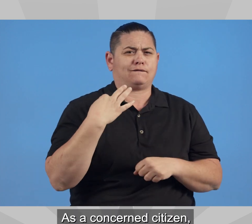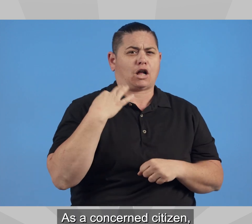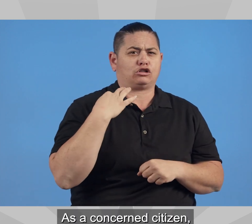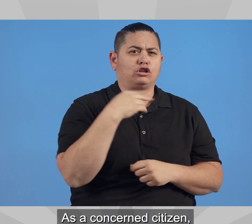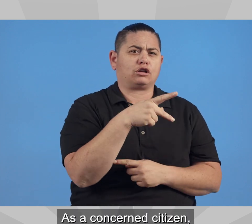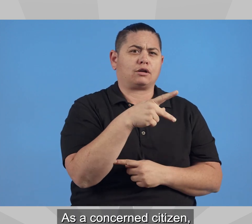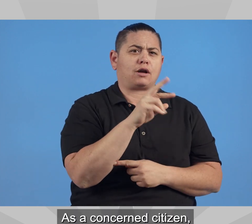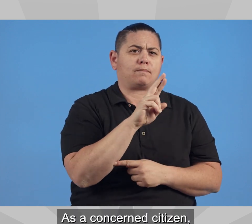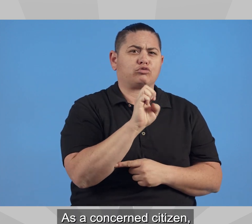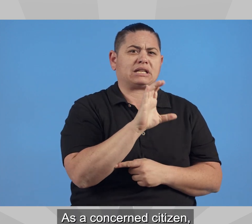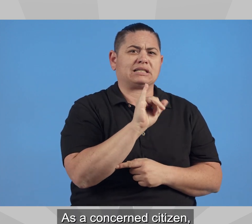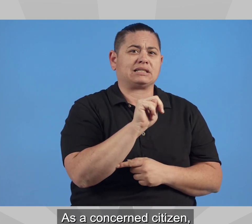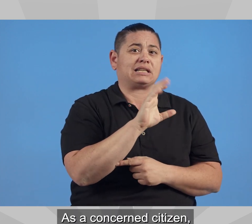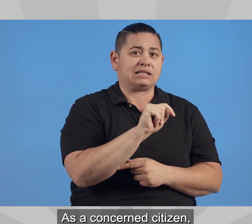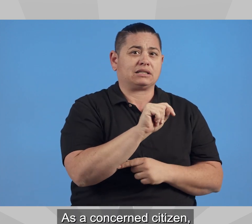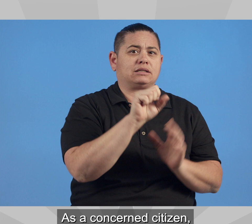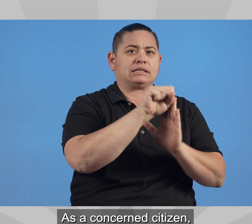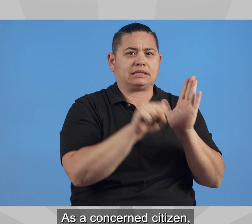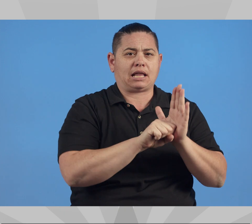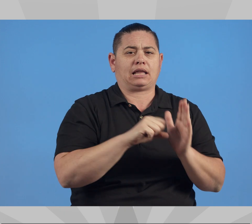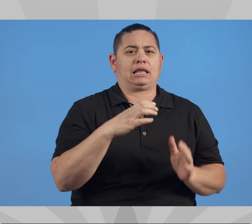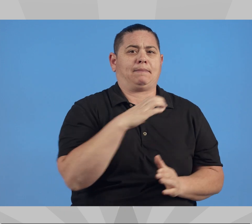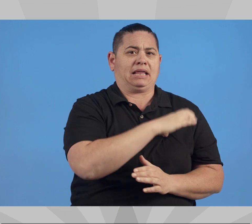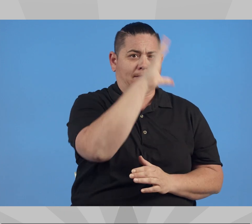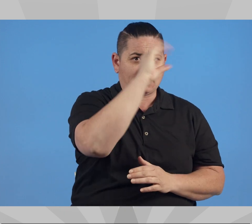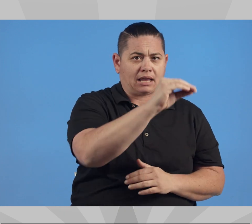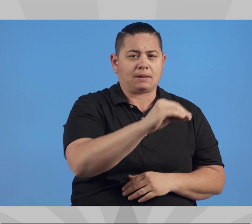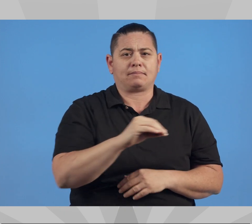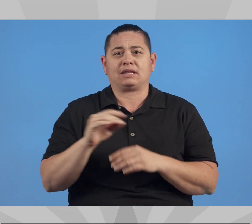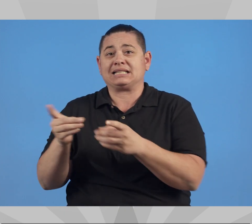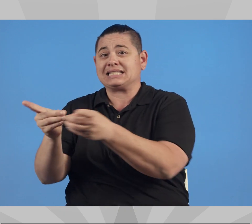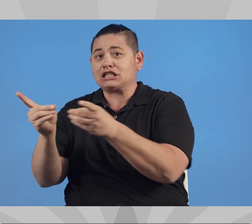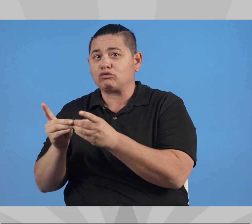As a concerned citizen, I've served my district as a volunteer